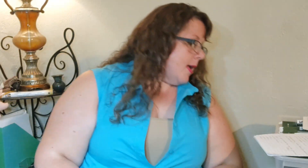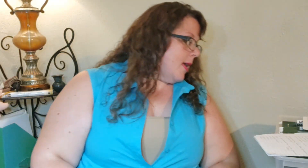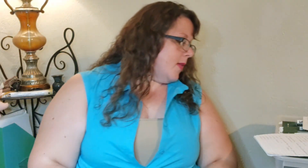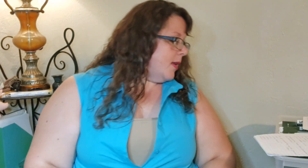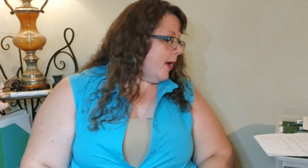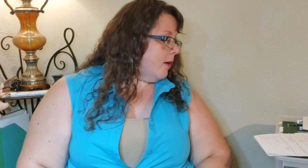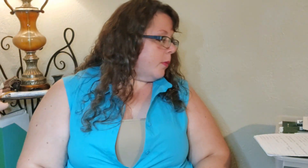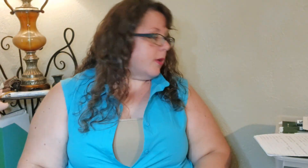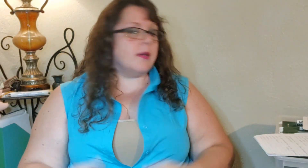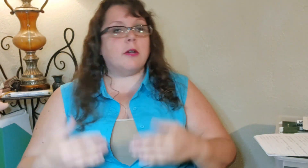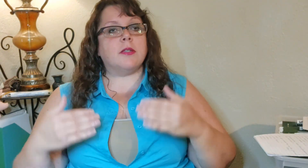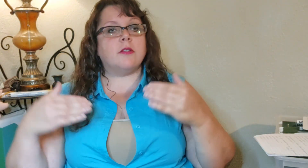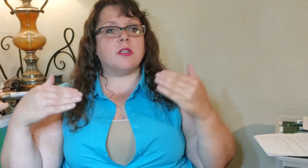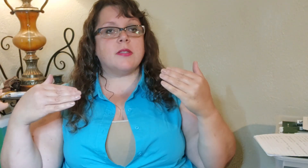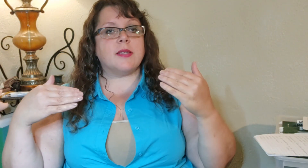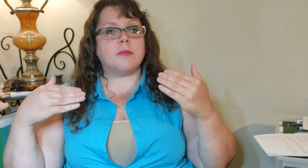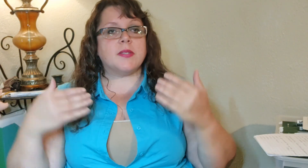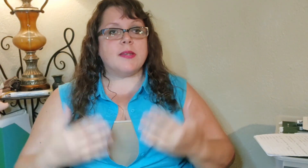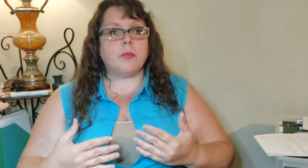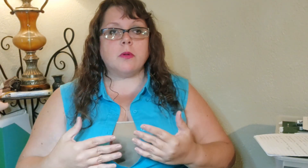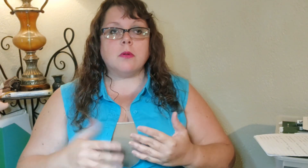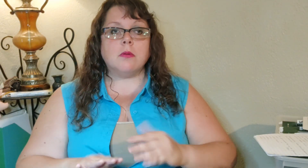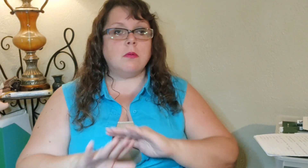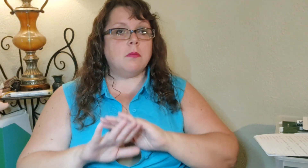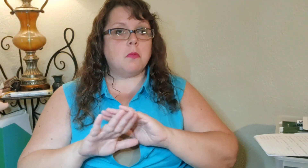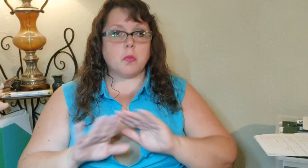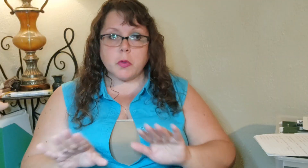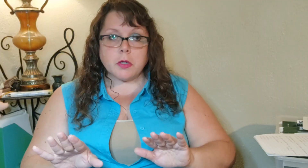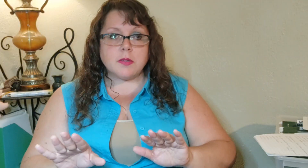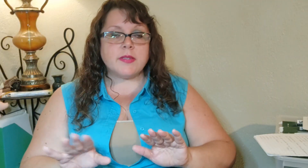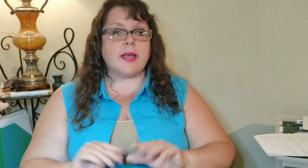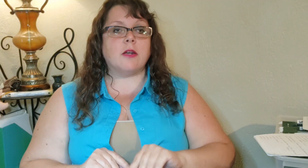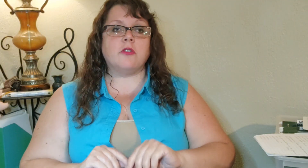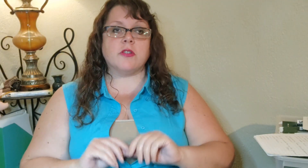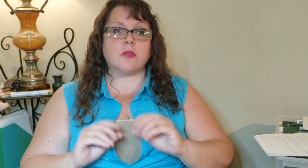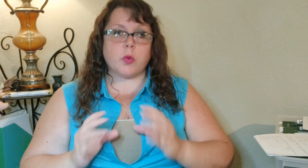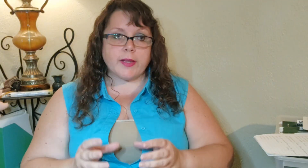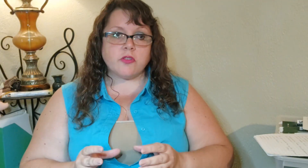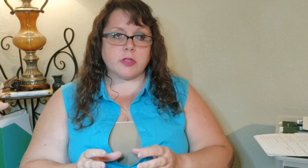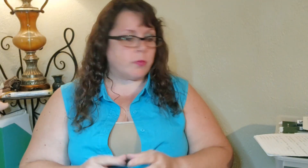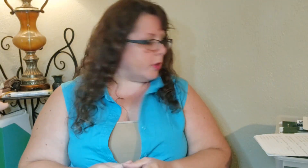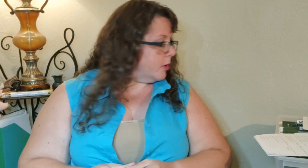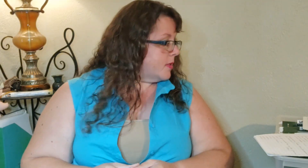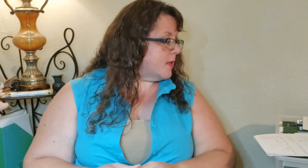And then now we're going to go into just some simple words that are just question words.